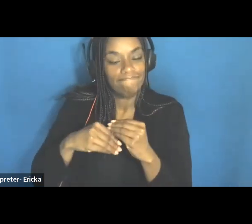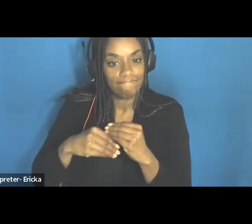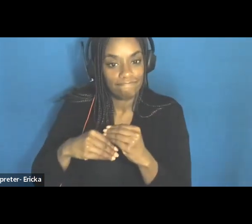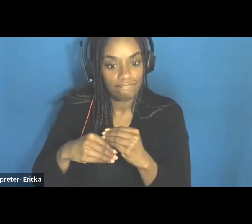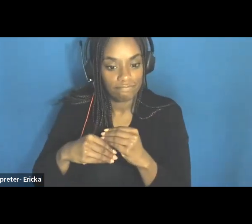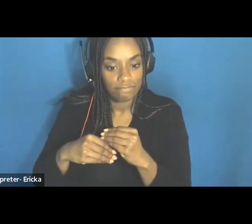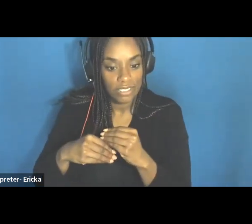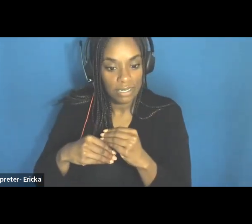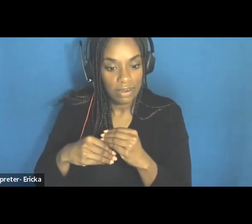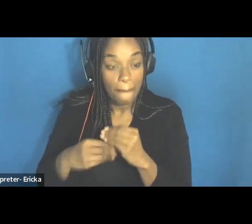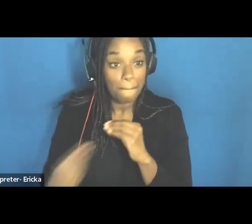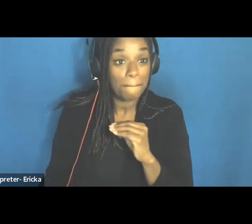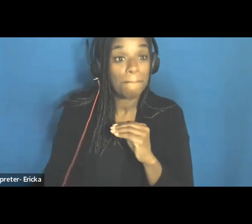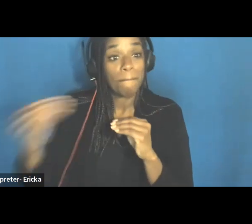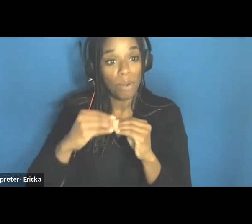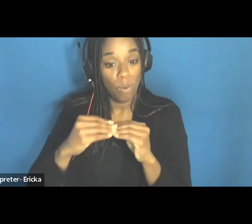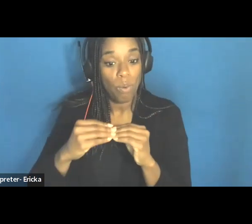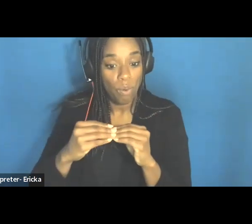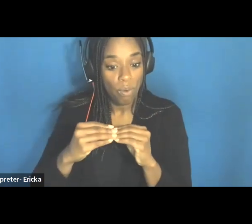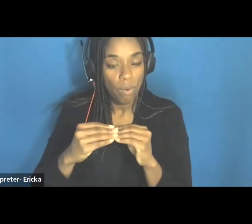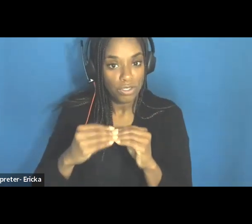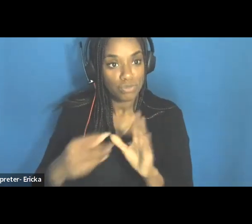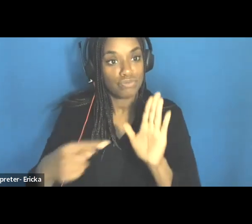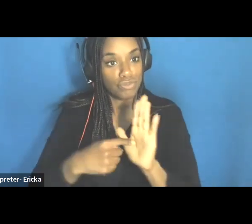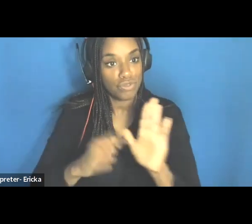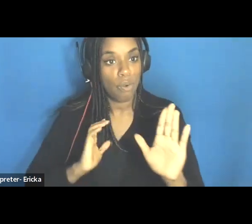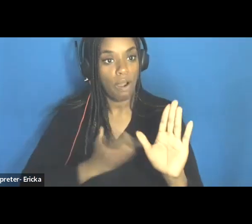extra to demonstrate our worth.